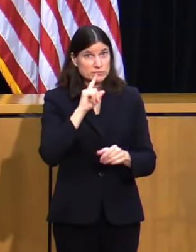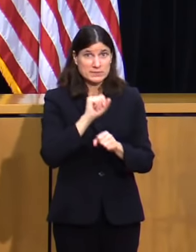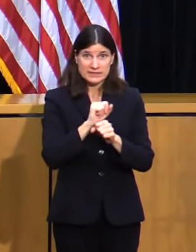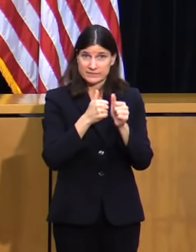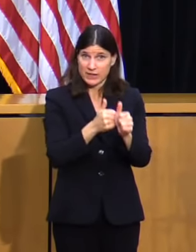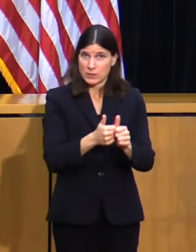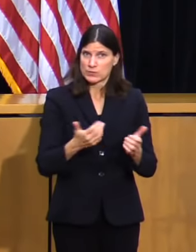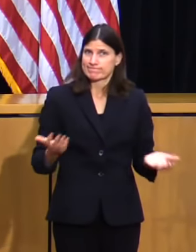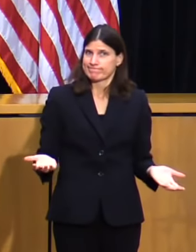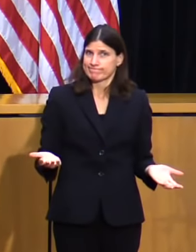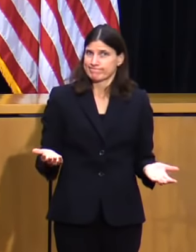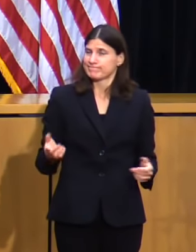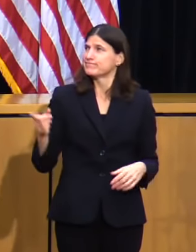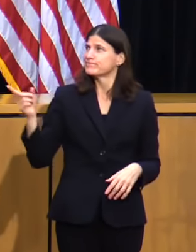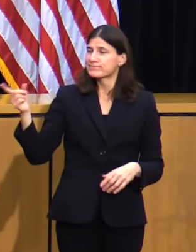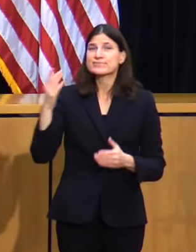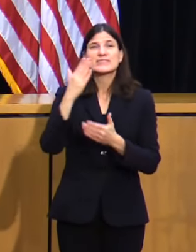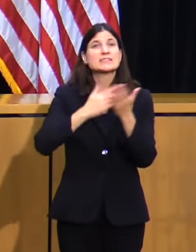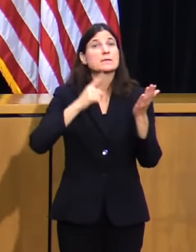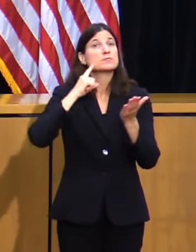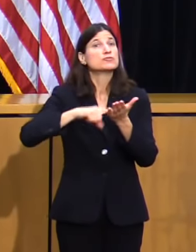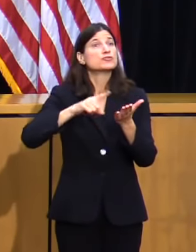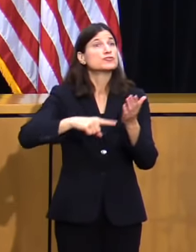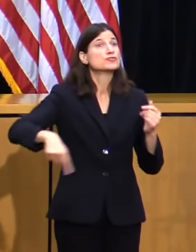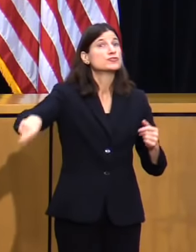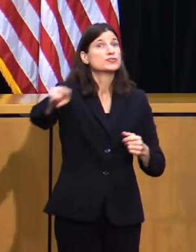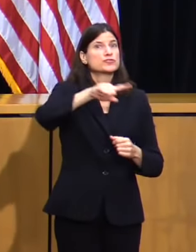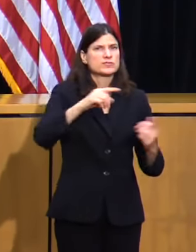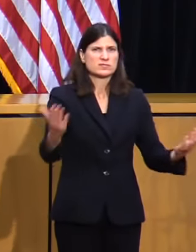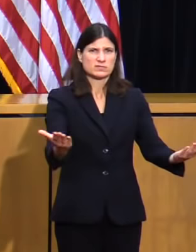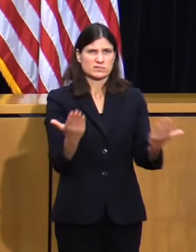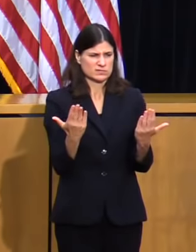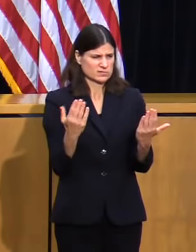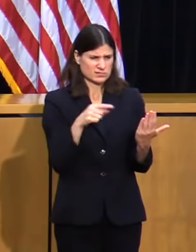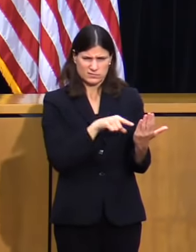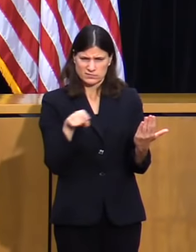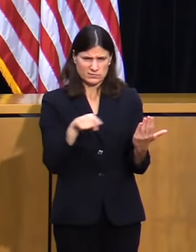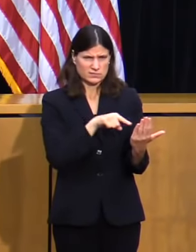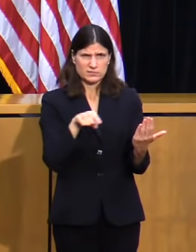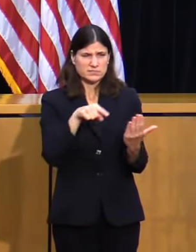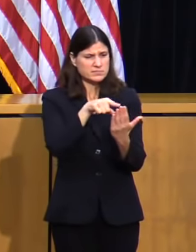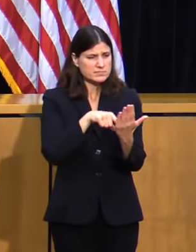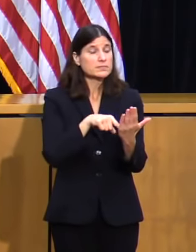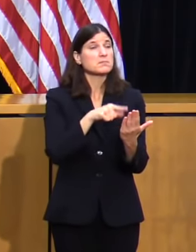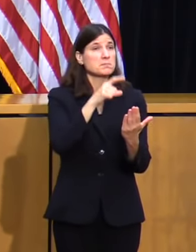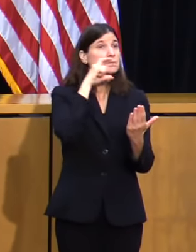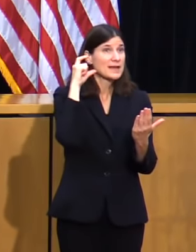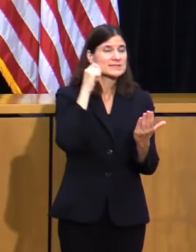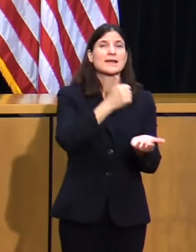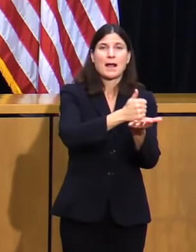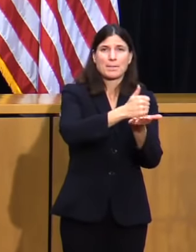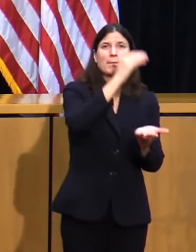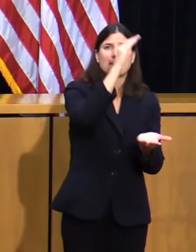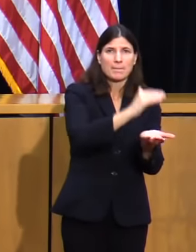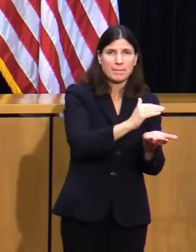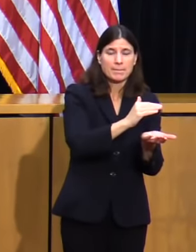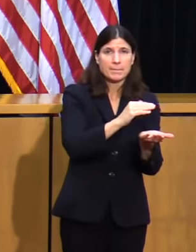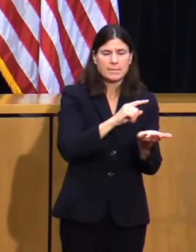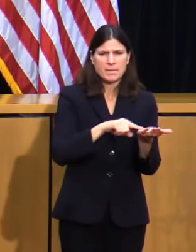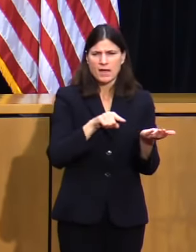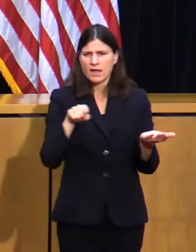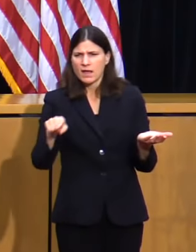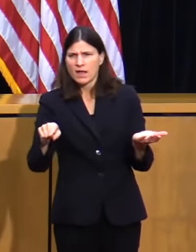this with respect to masks, then you get this benefit, they're pretty hardwired. And honestly, I think the whole issue around masks generally